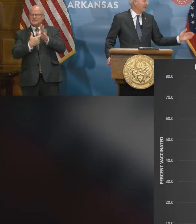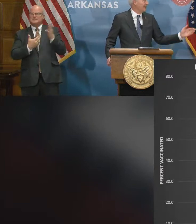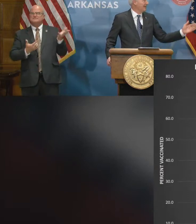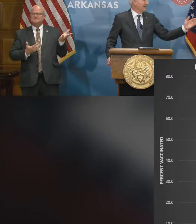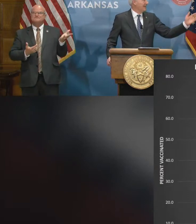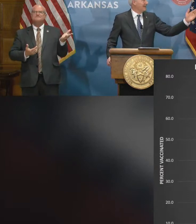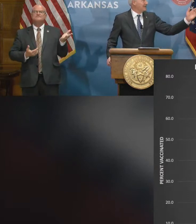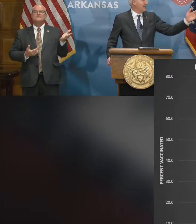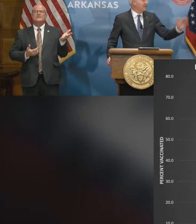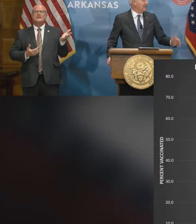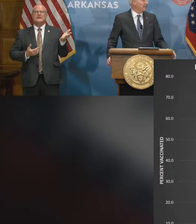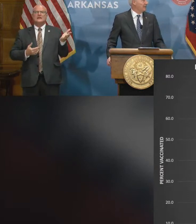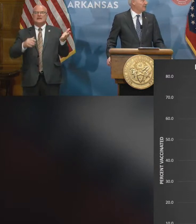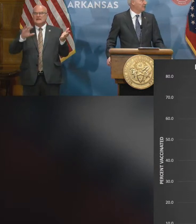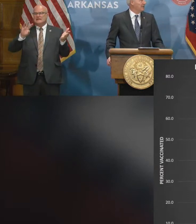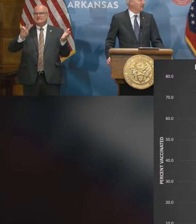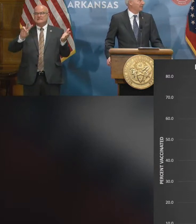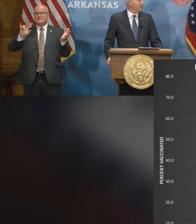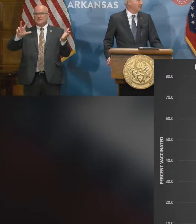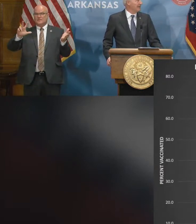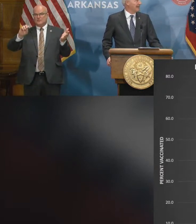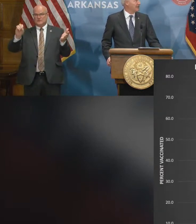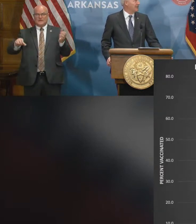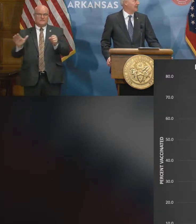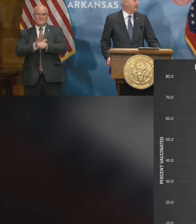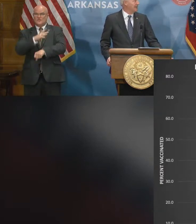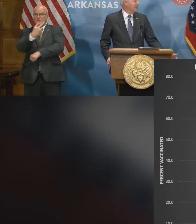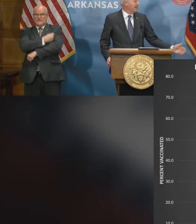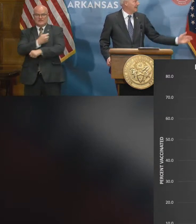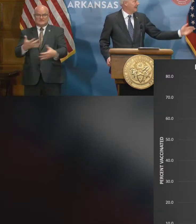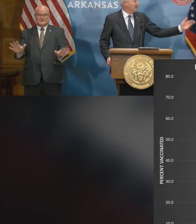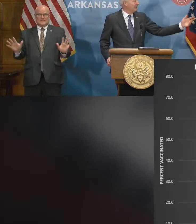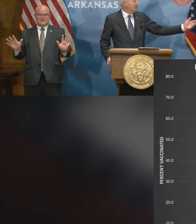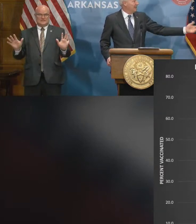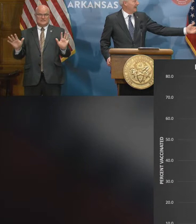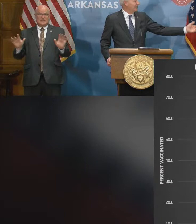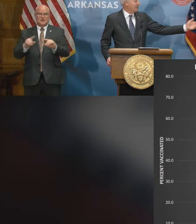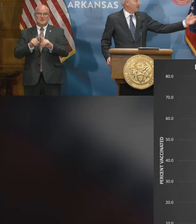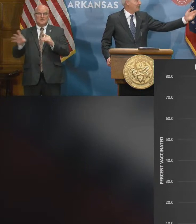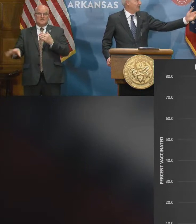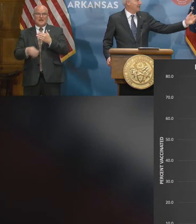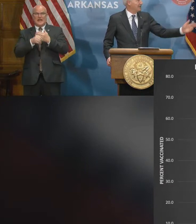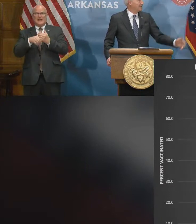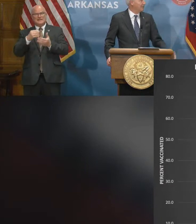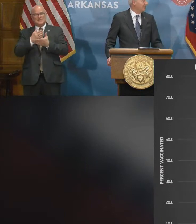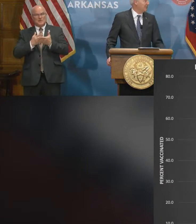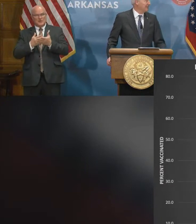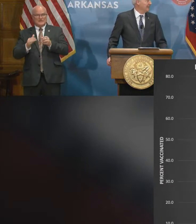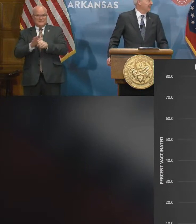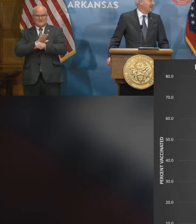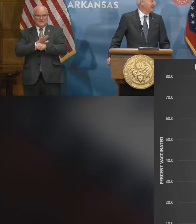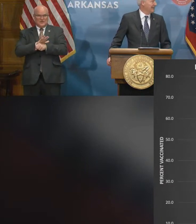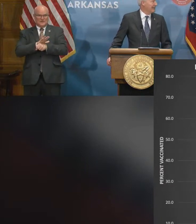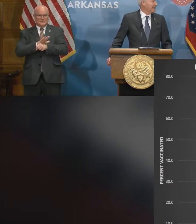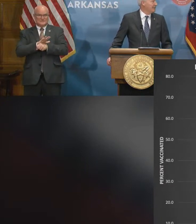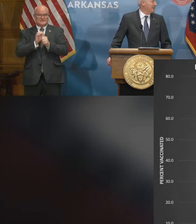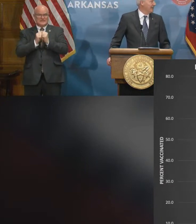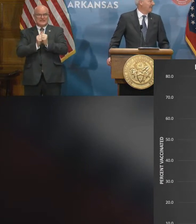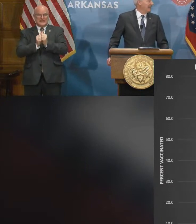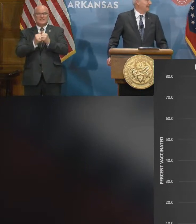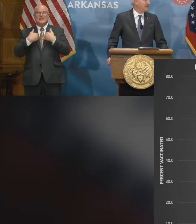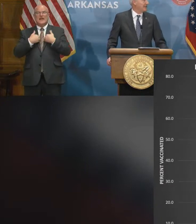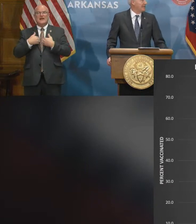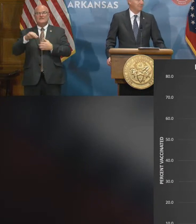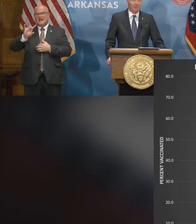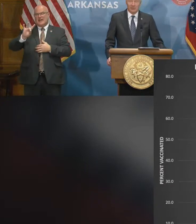us where 73% are fully vaccinated, but if you add the partially and the full together, you